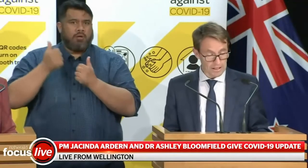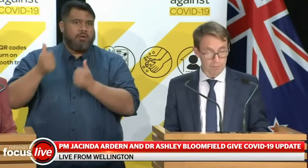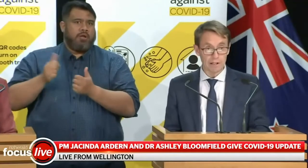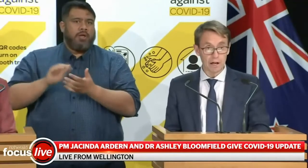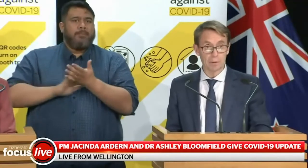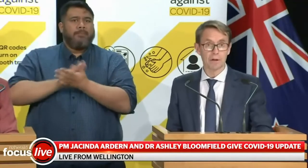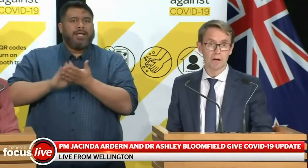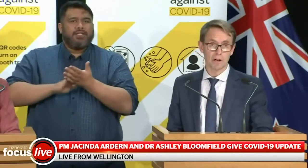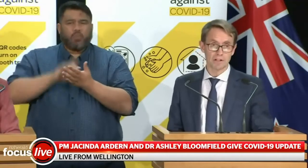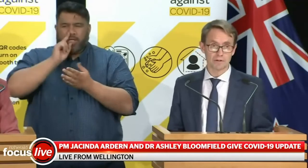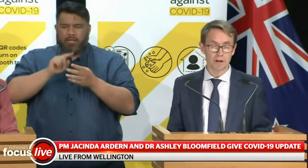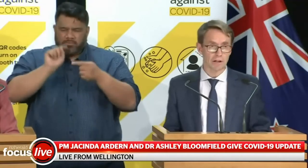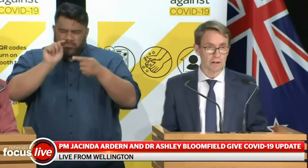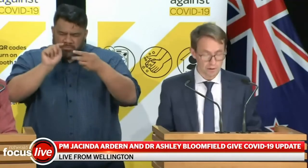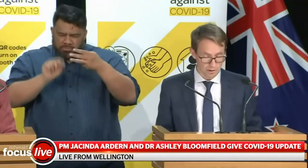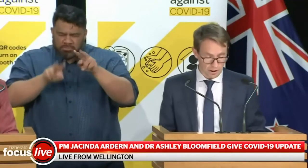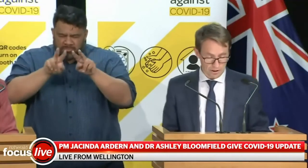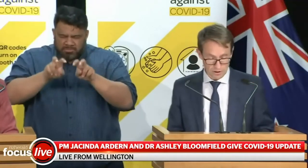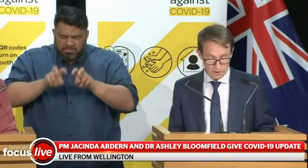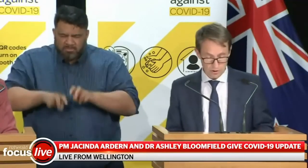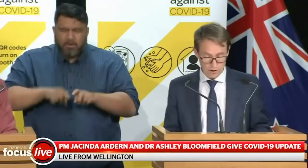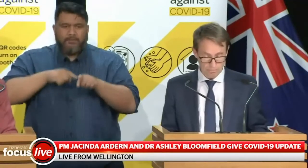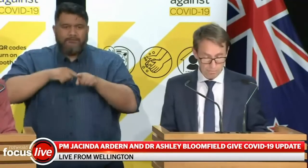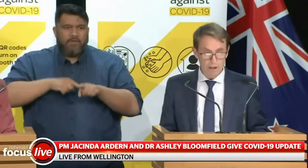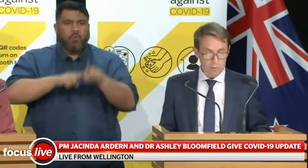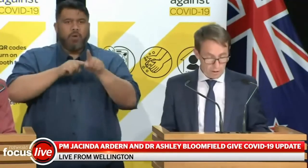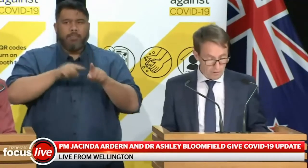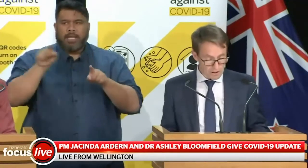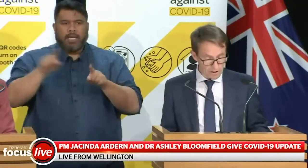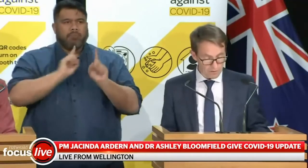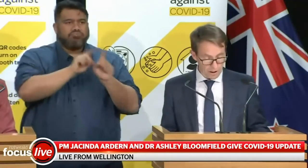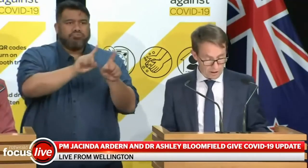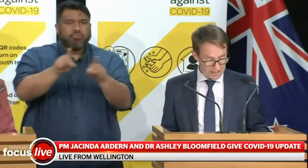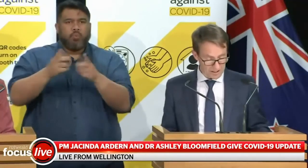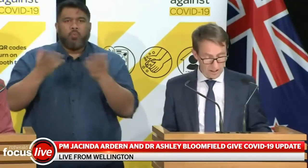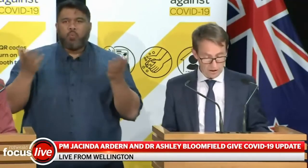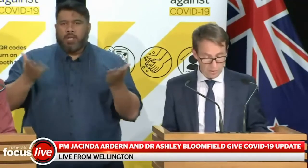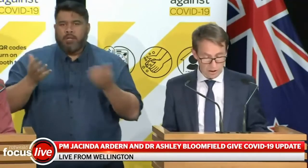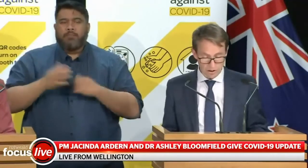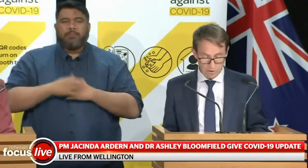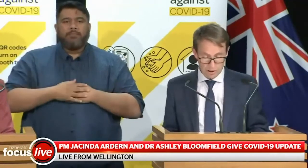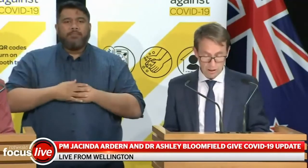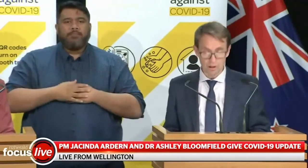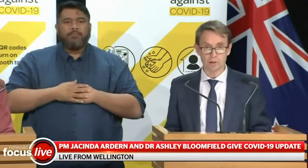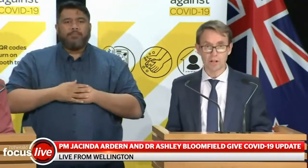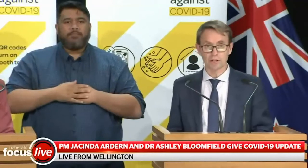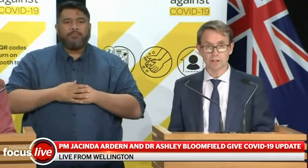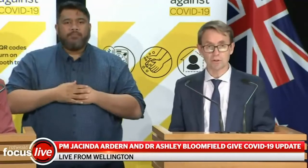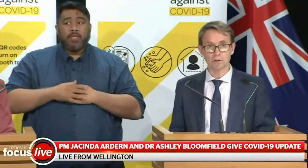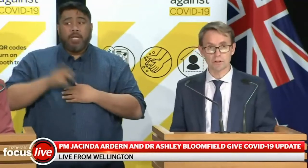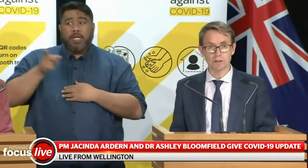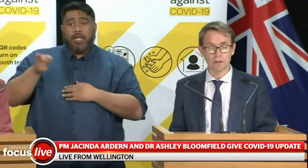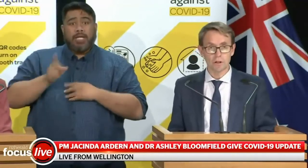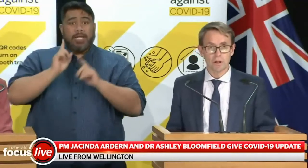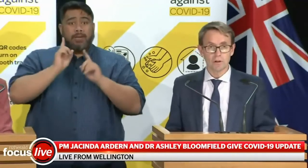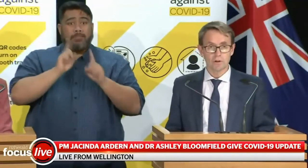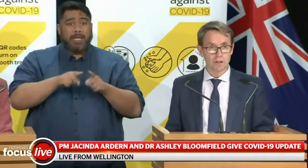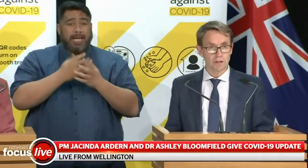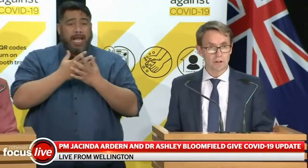us speed up identifying locations of interest. We have identified, at last count, 23 locations of